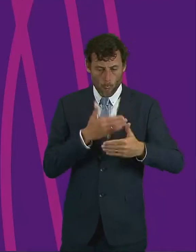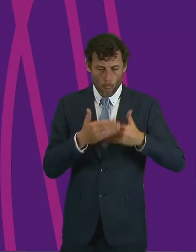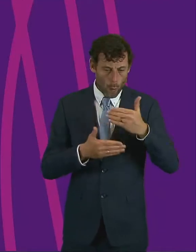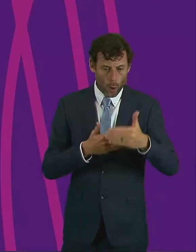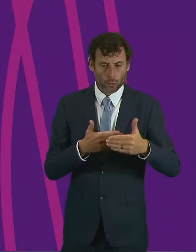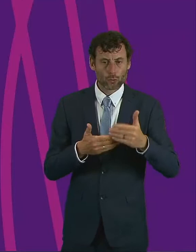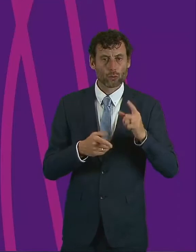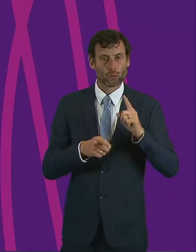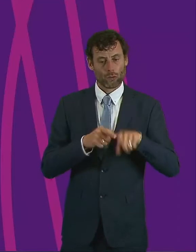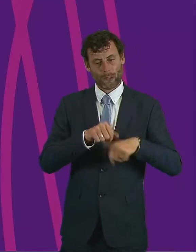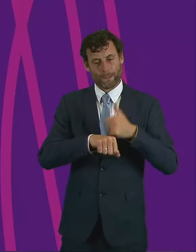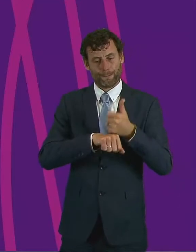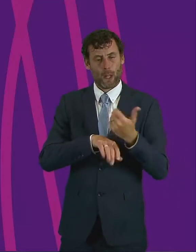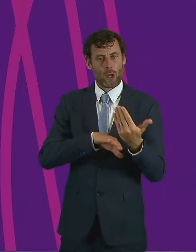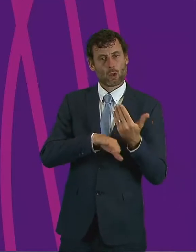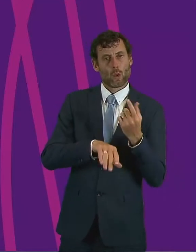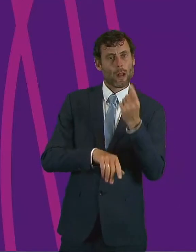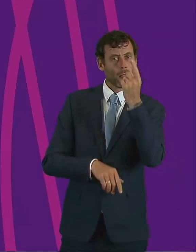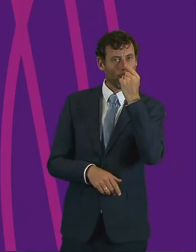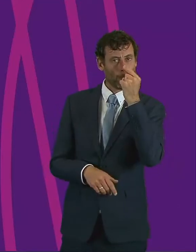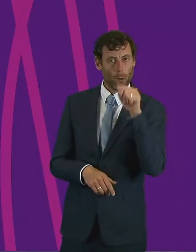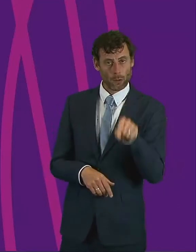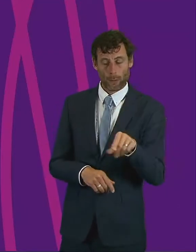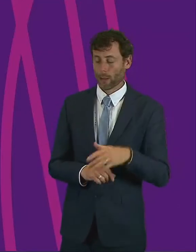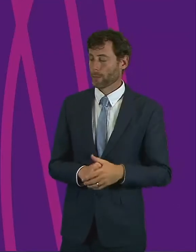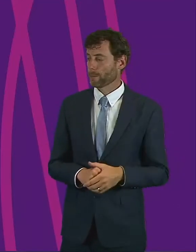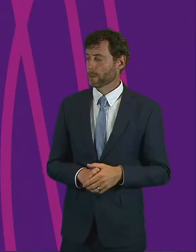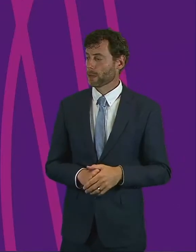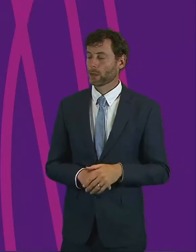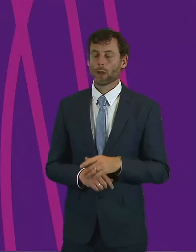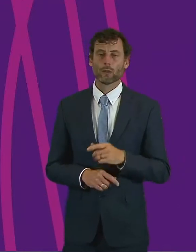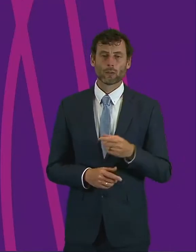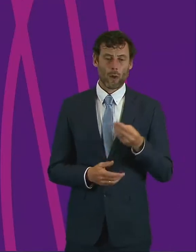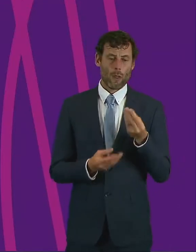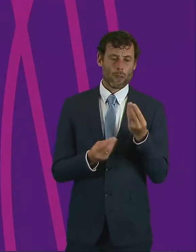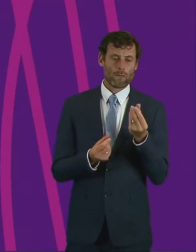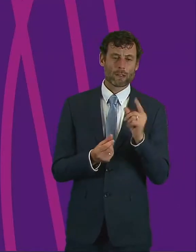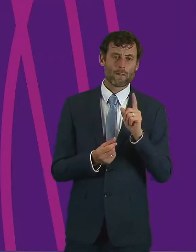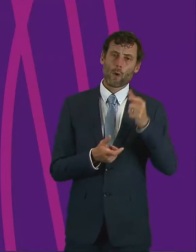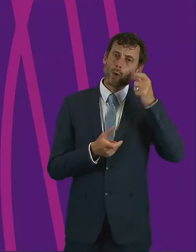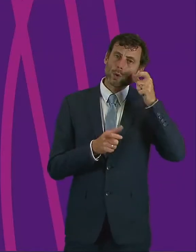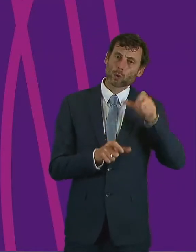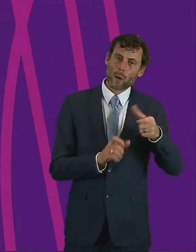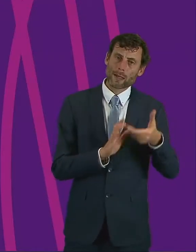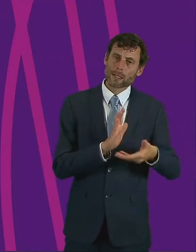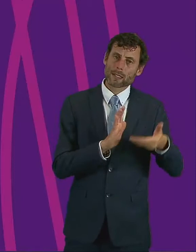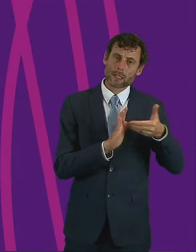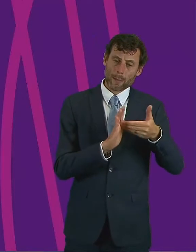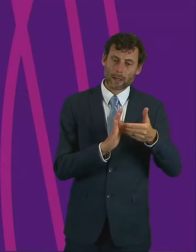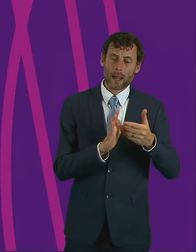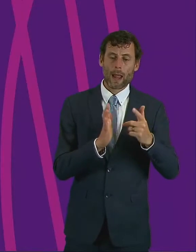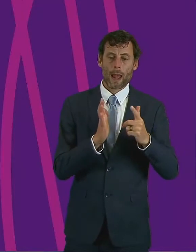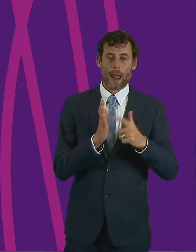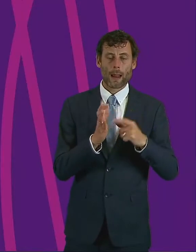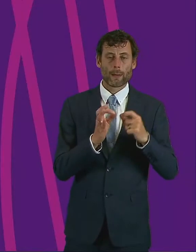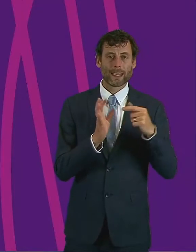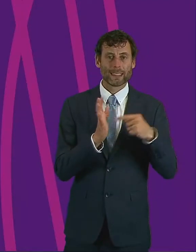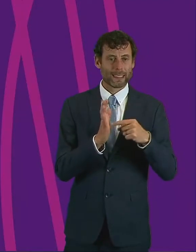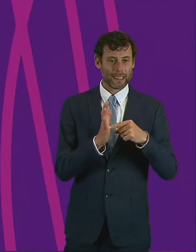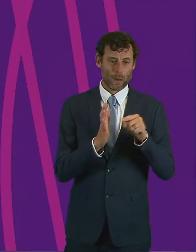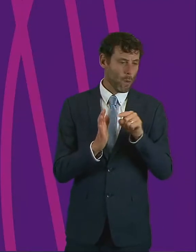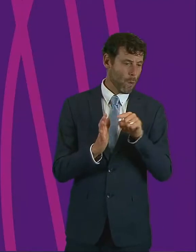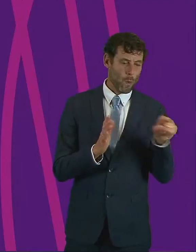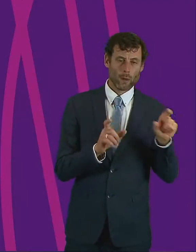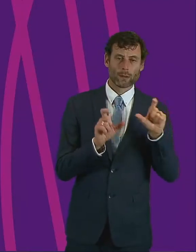introduced as soon as possible. The rates for the additional dwelling supplement and non-residential LBTT remain unchanged. That means